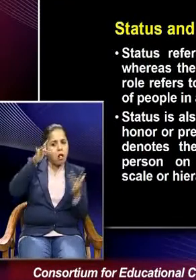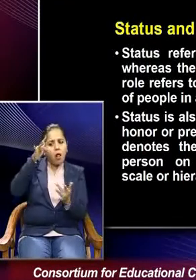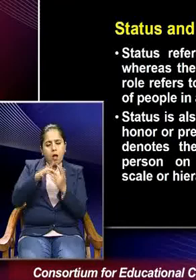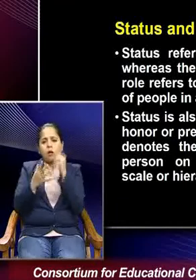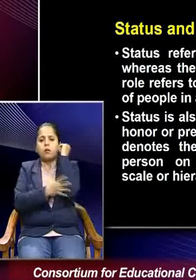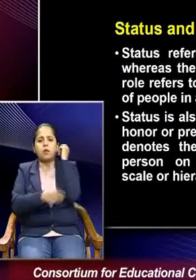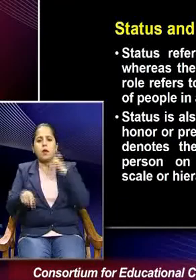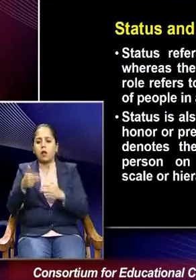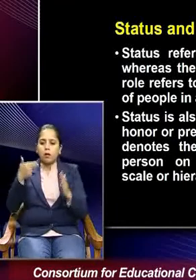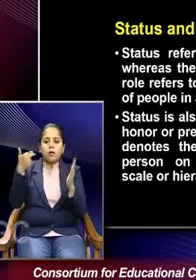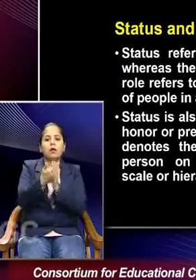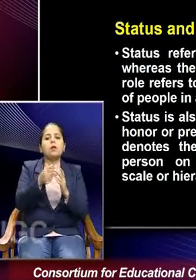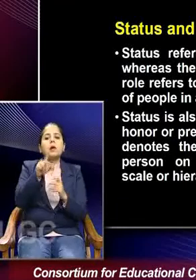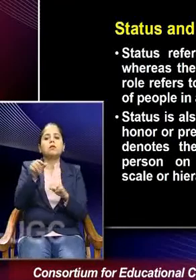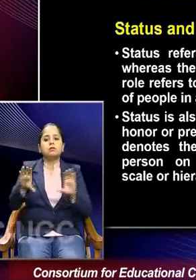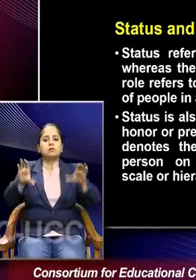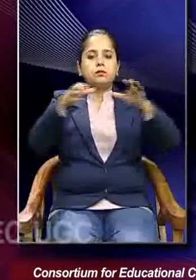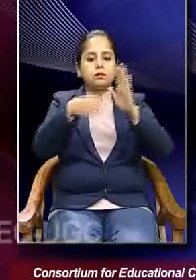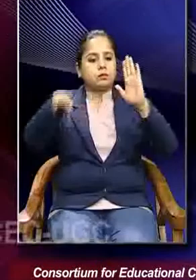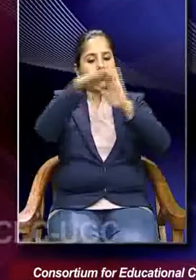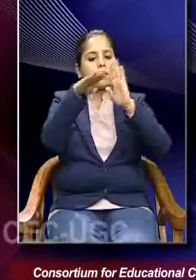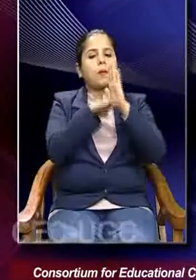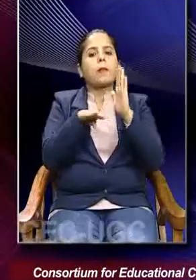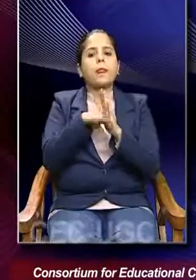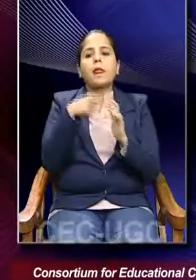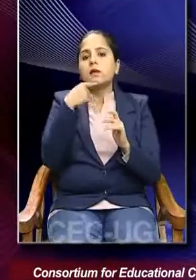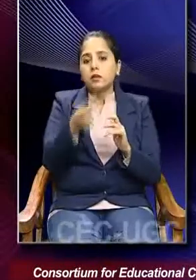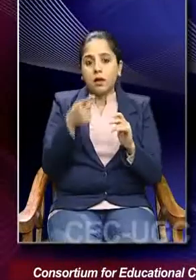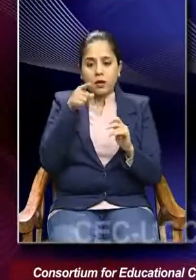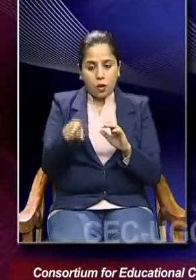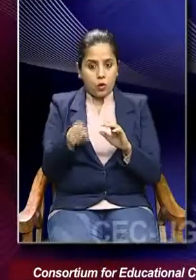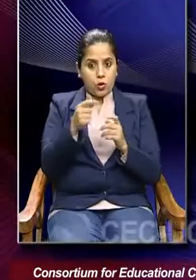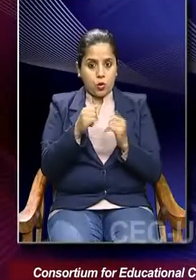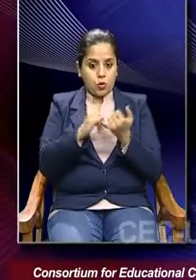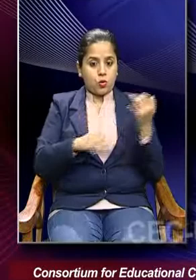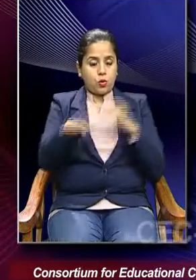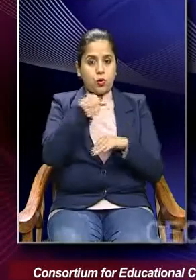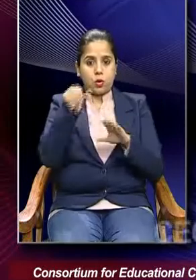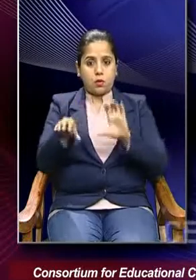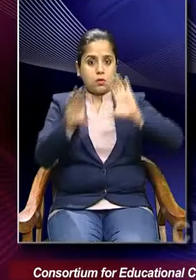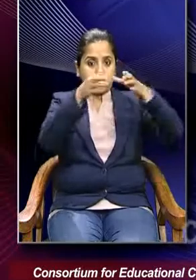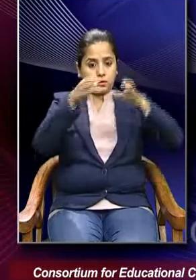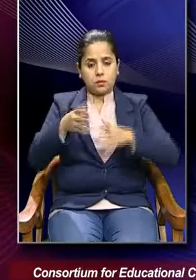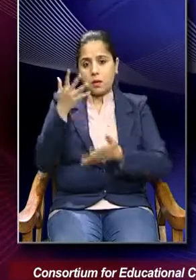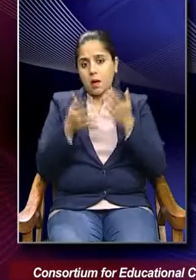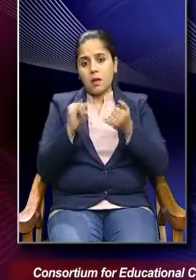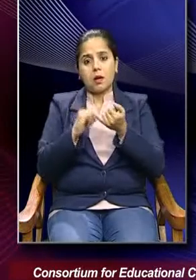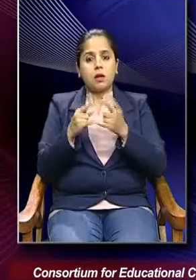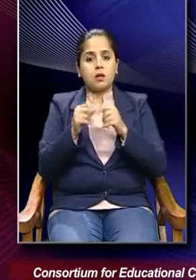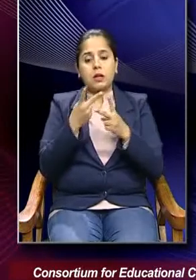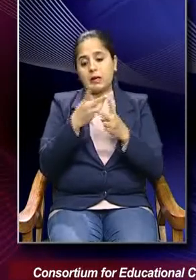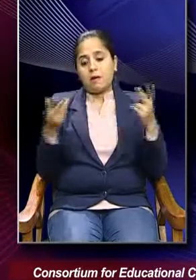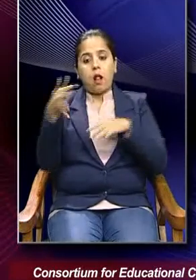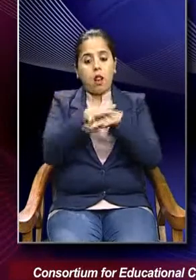your assigned position. You are given a position in society and there could be multiple status at one point of